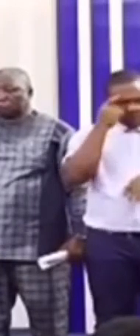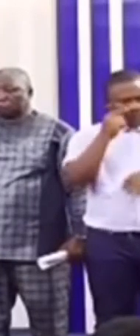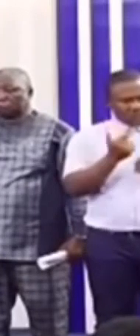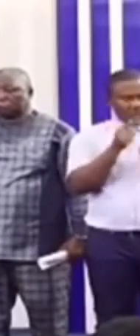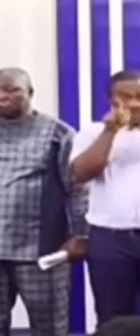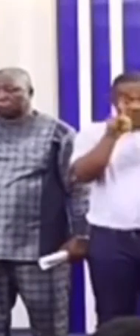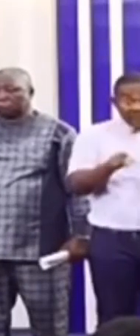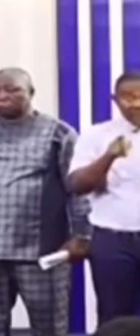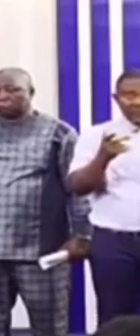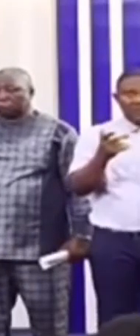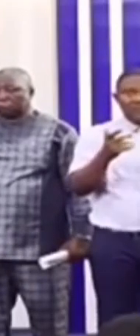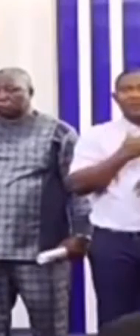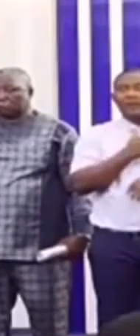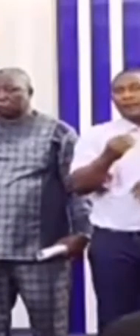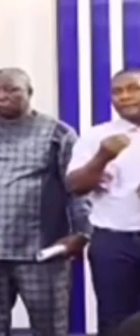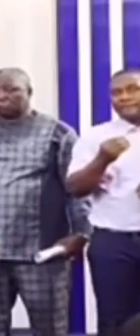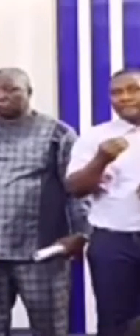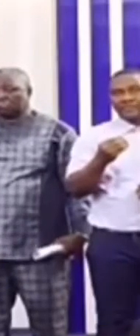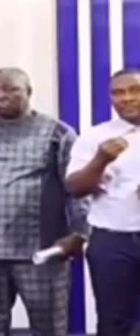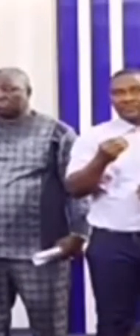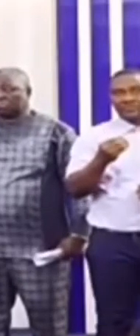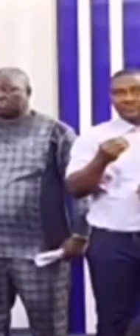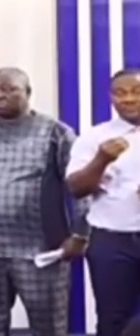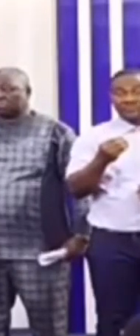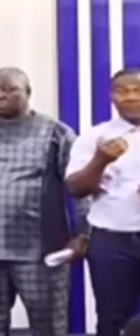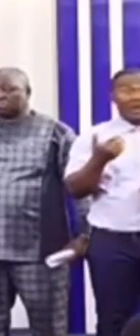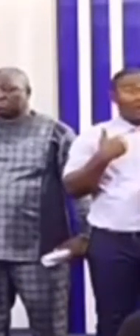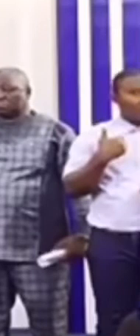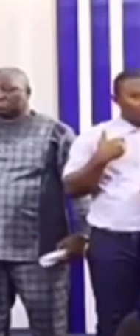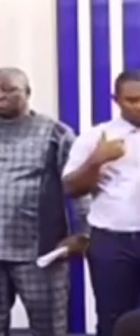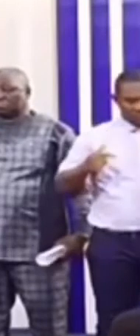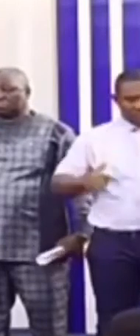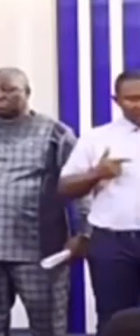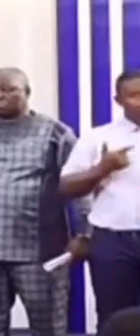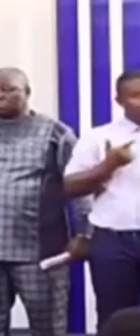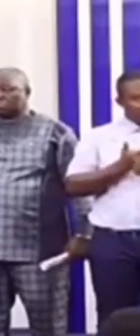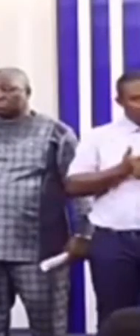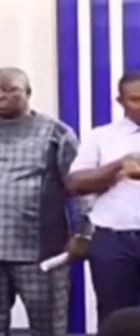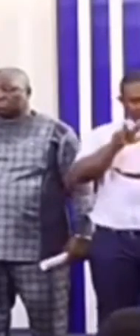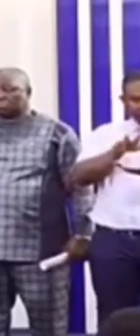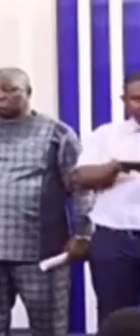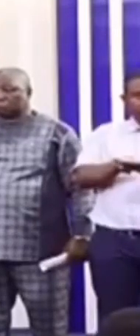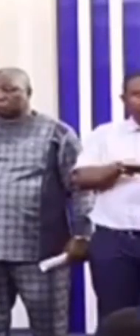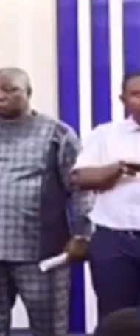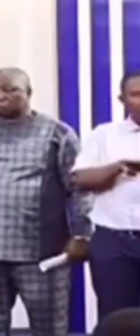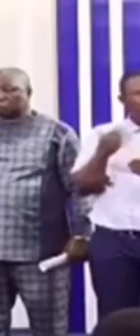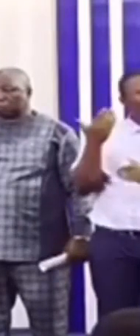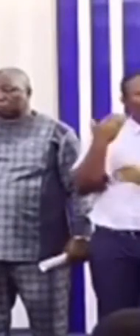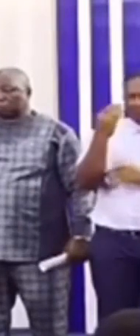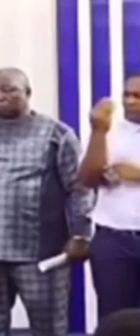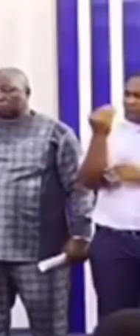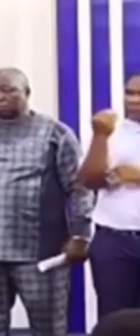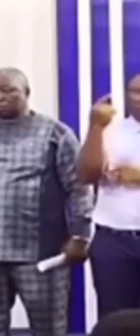citizens and persons with Ghana residence permits, who, within the last 14